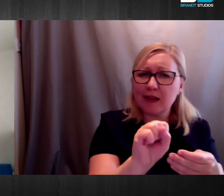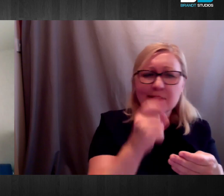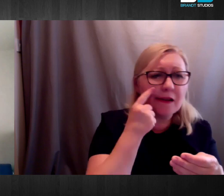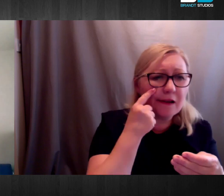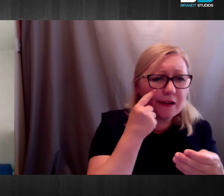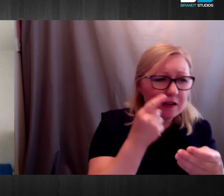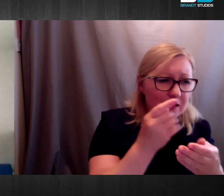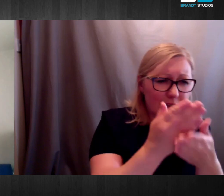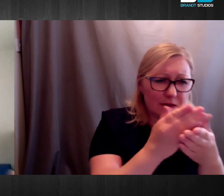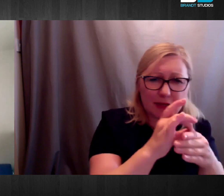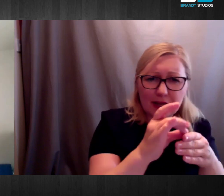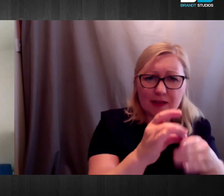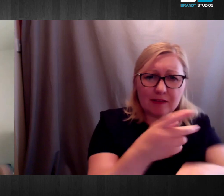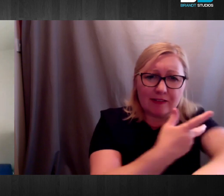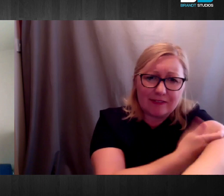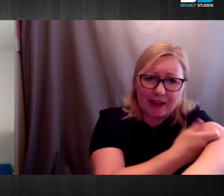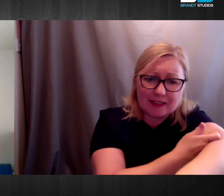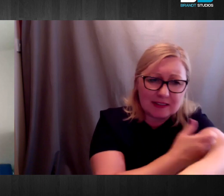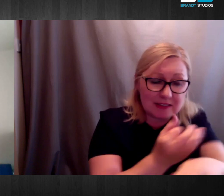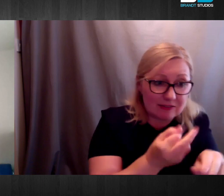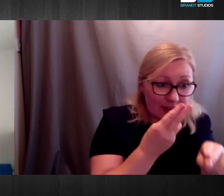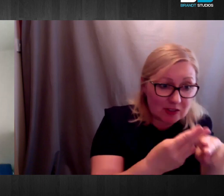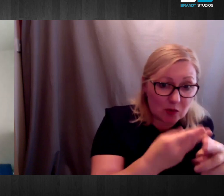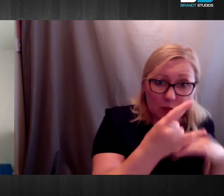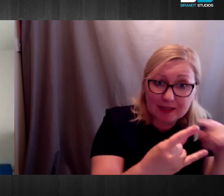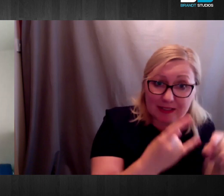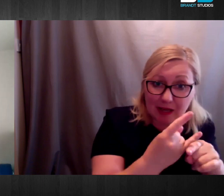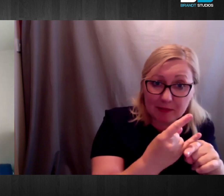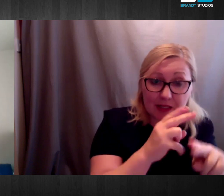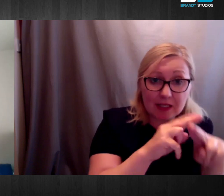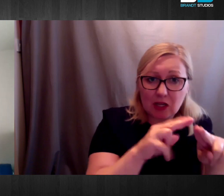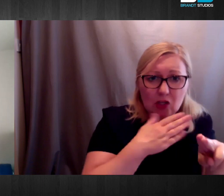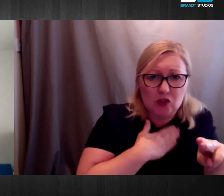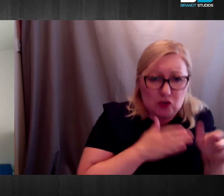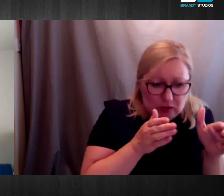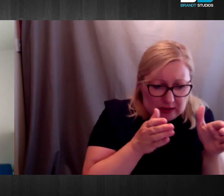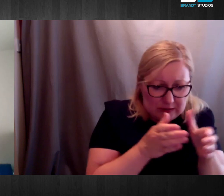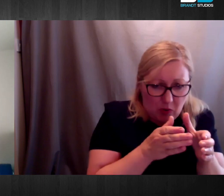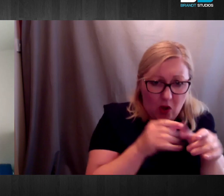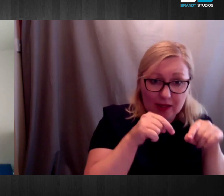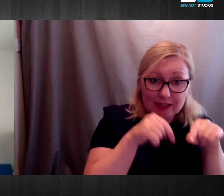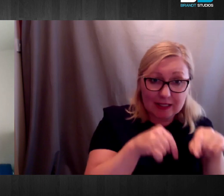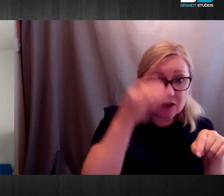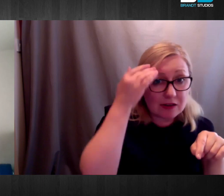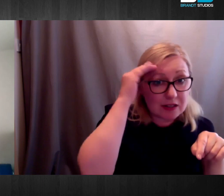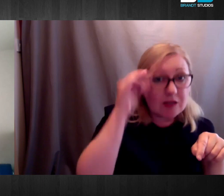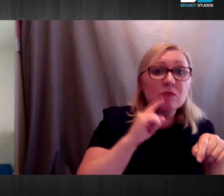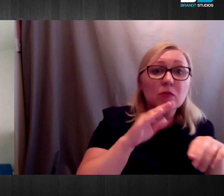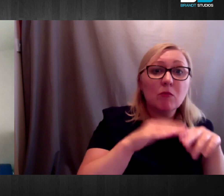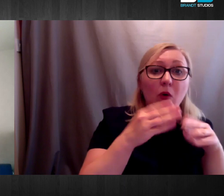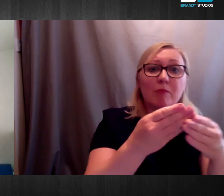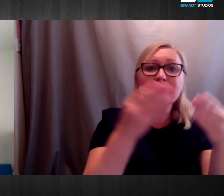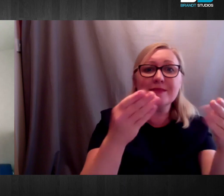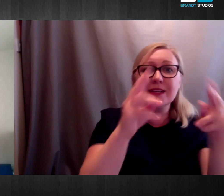question, not kind of small local trials that we're not particularly interested in for this particular